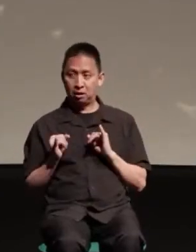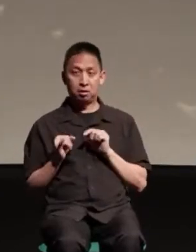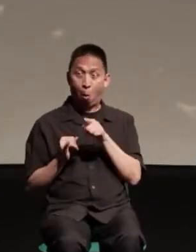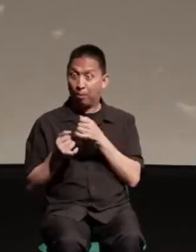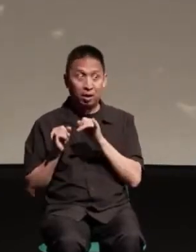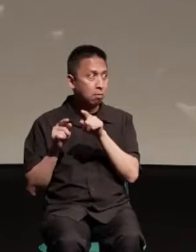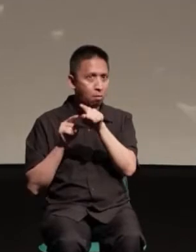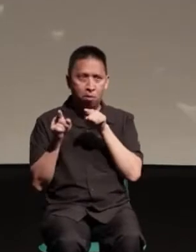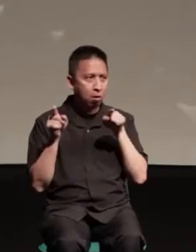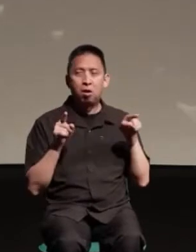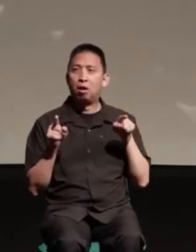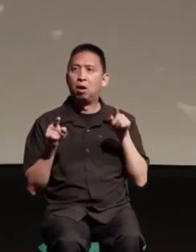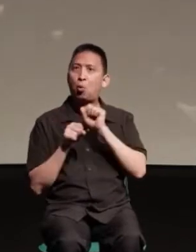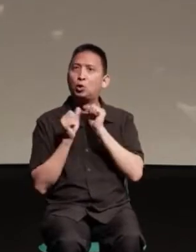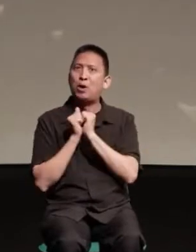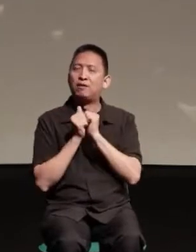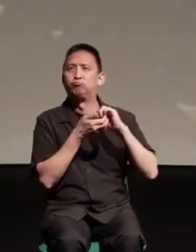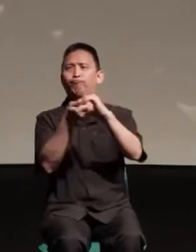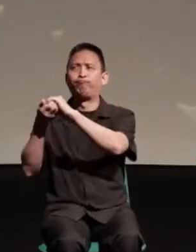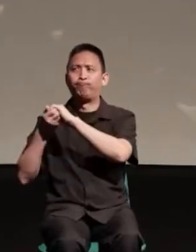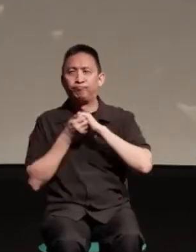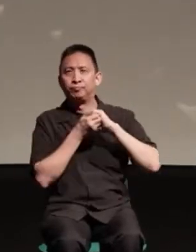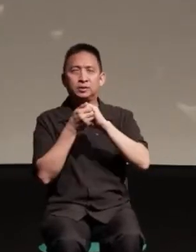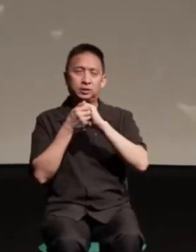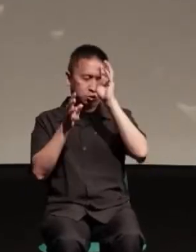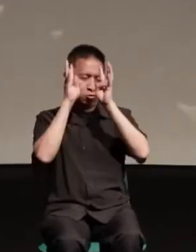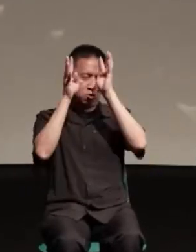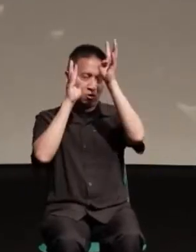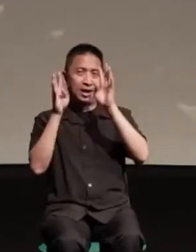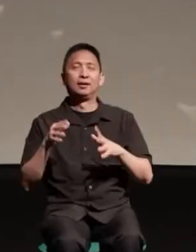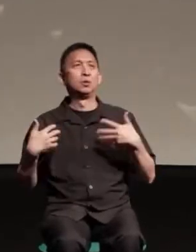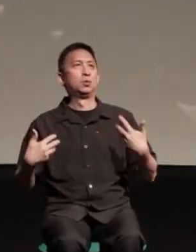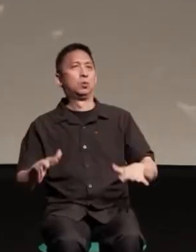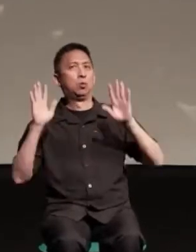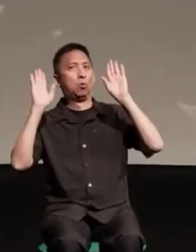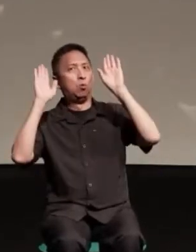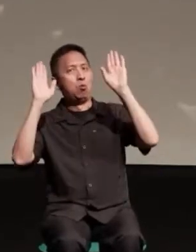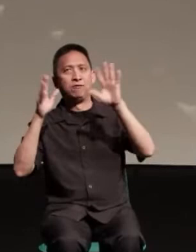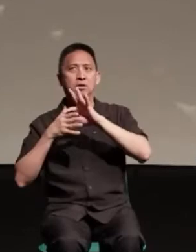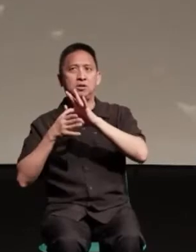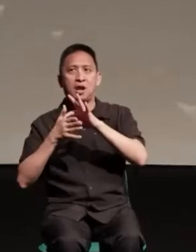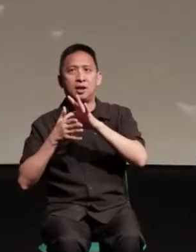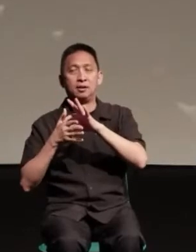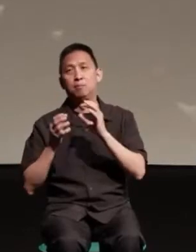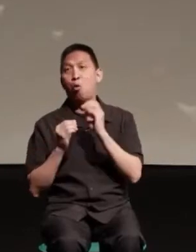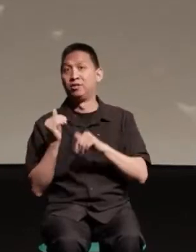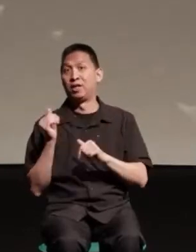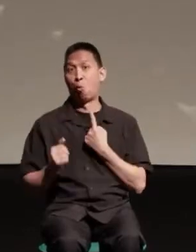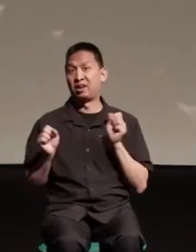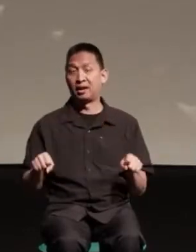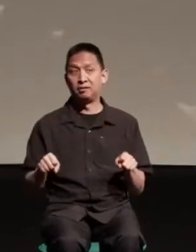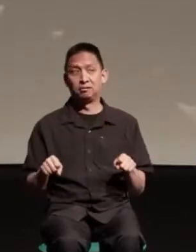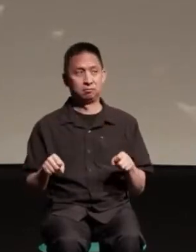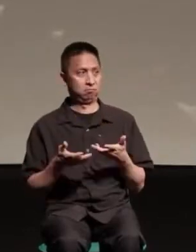pool these resources to create and acquire programming that no one of us could do, but they